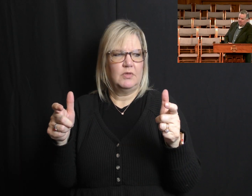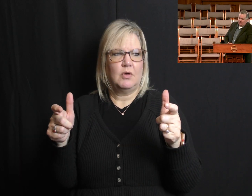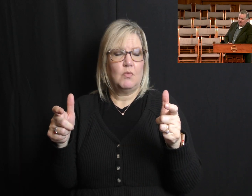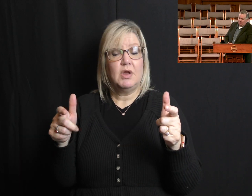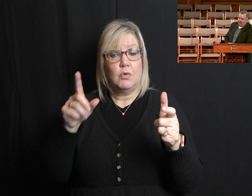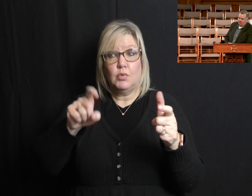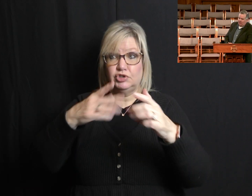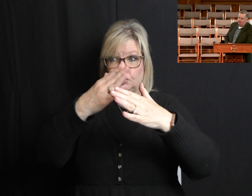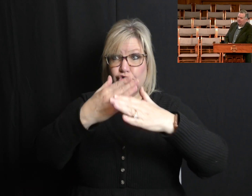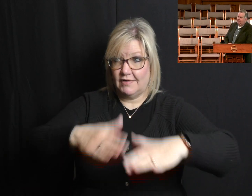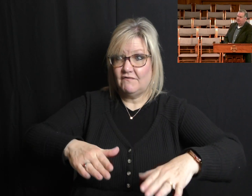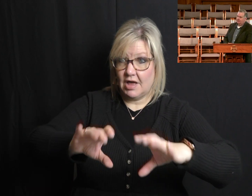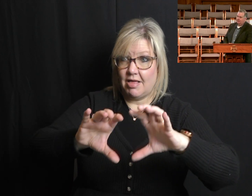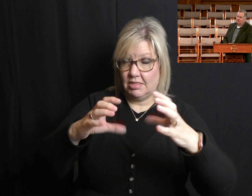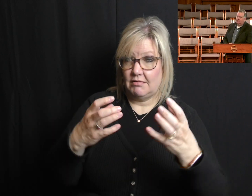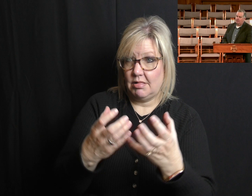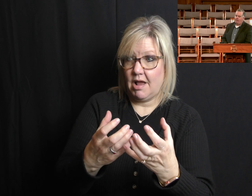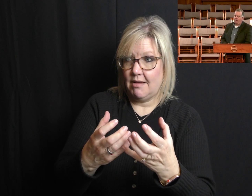It's the same kind of mindset.